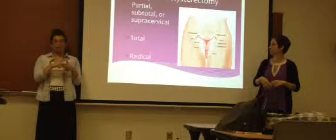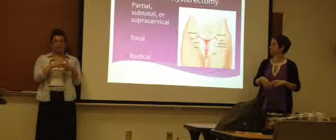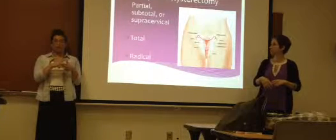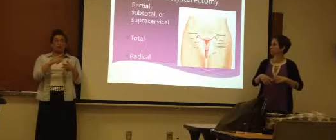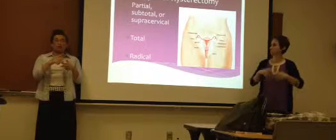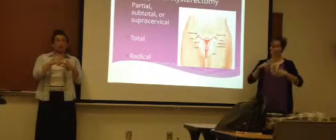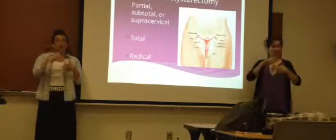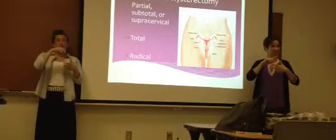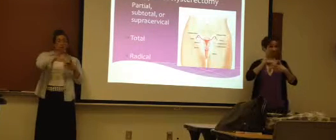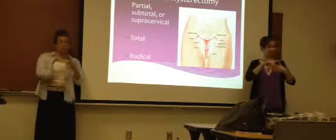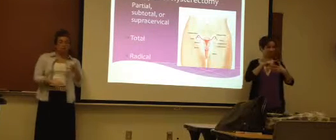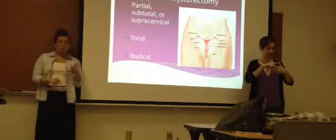your uterus.